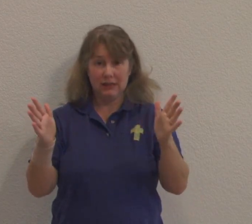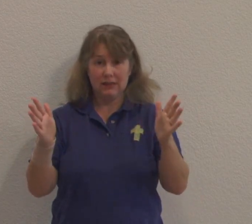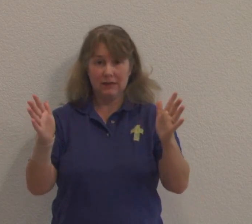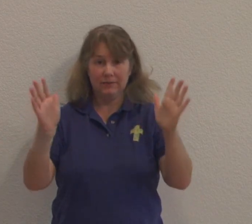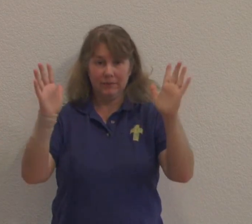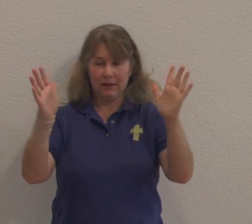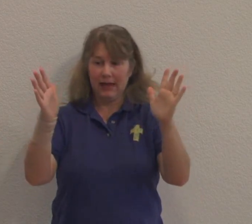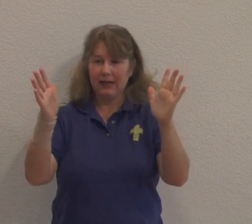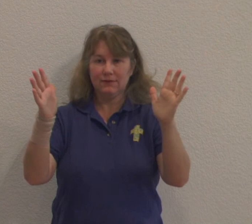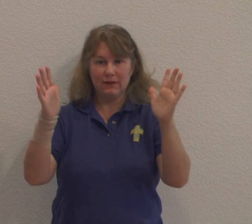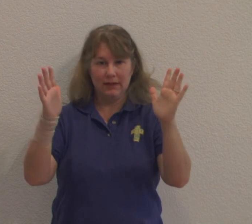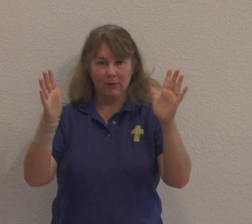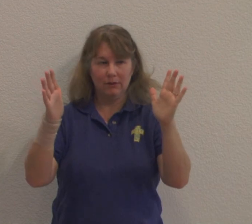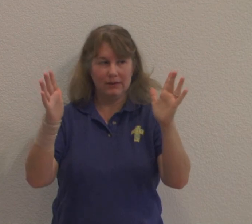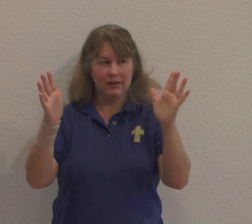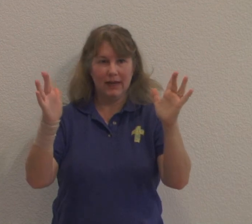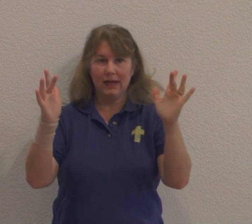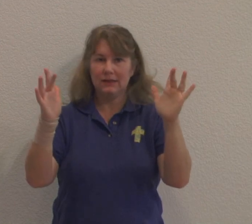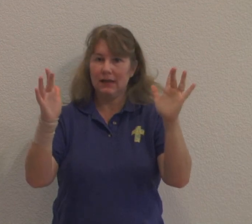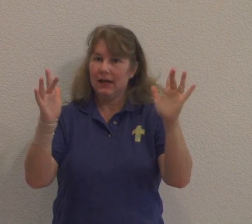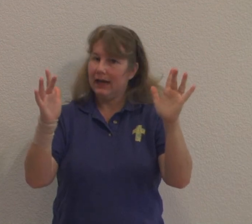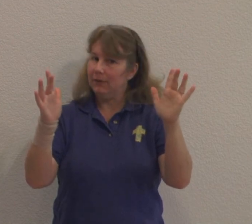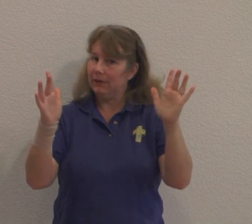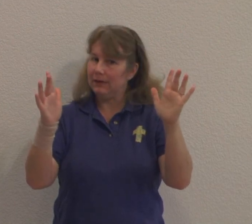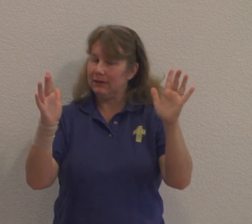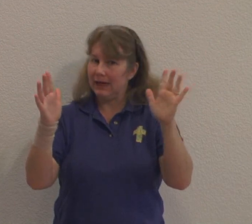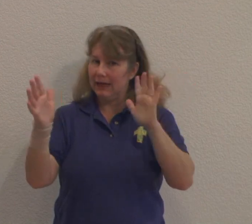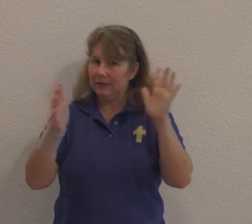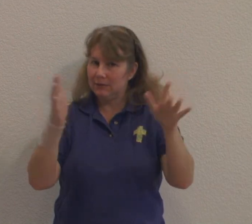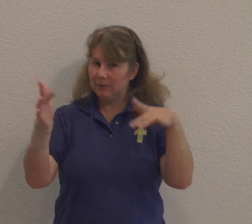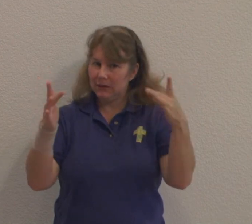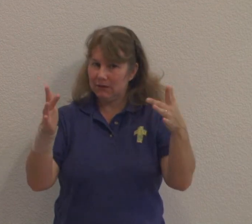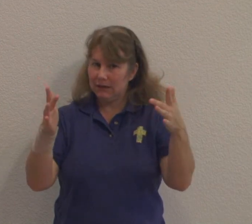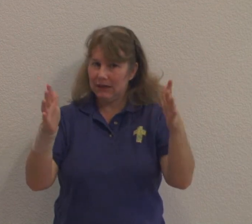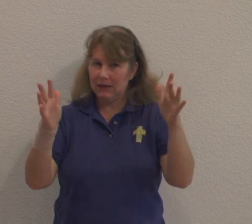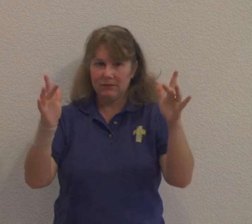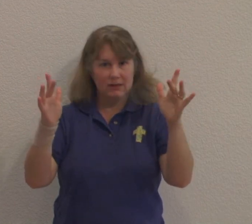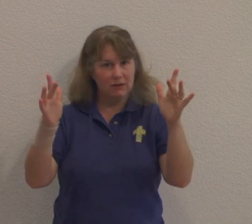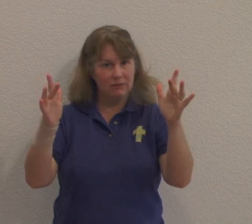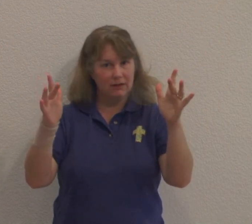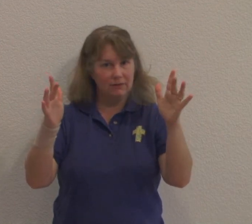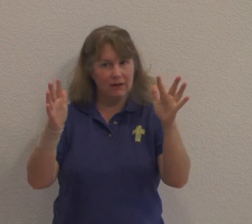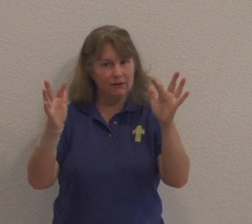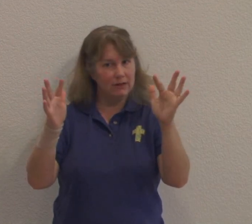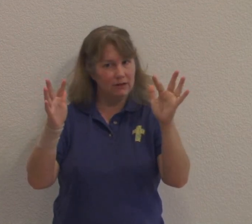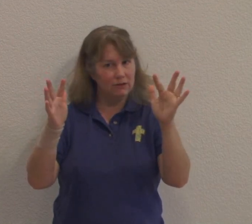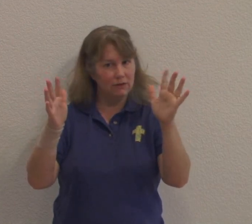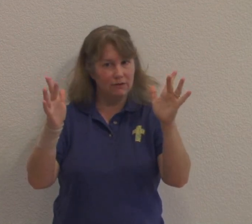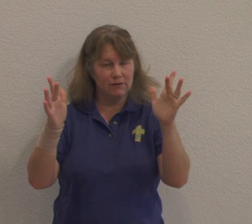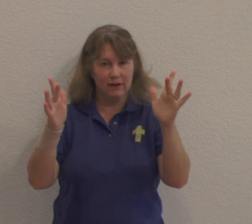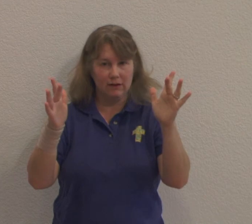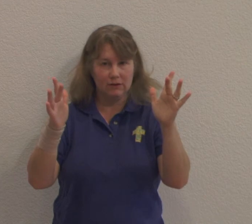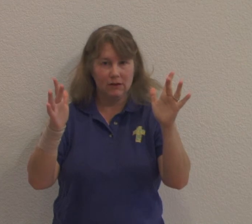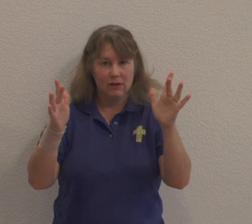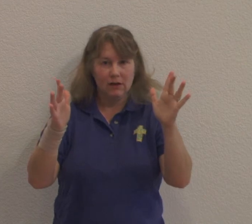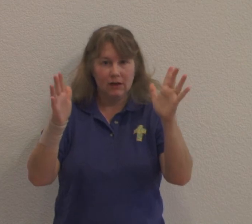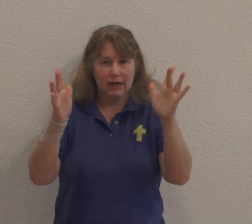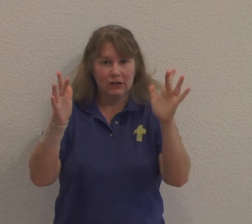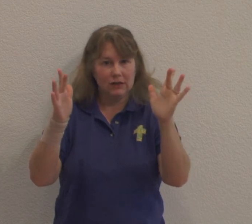Jesus. Okay, it's for the nail prints in the hands. And when sign language people do it, they use their middle fingers. They don't use their first fingers. Okay, just a little